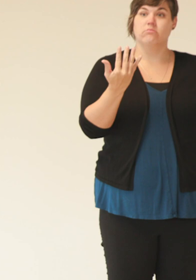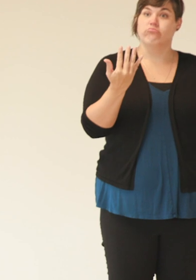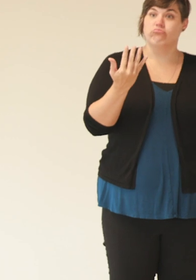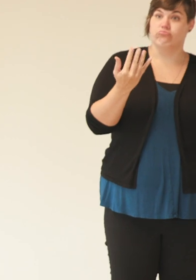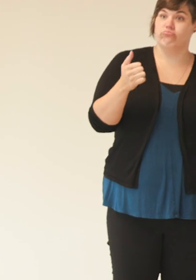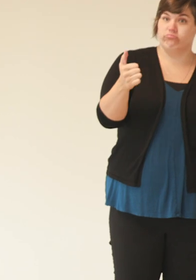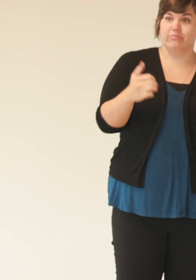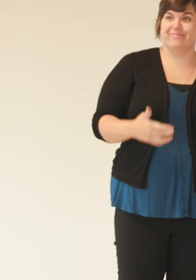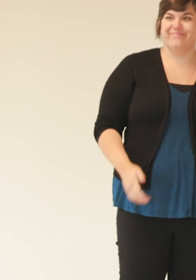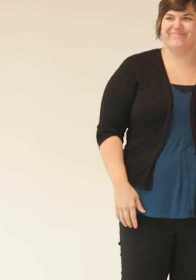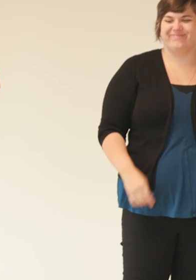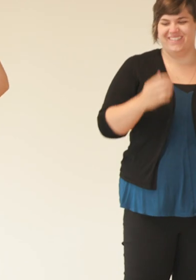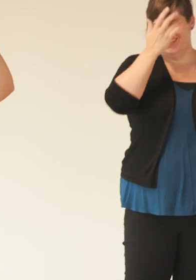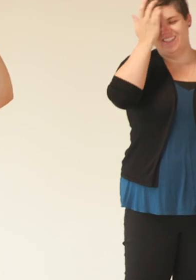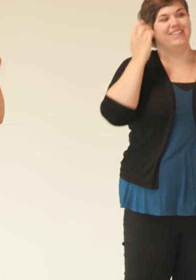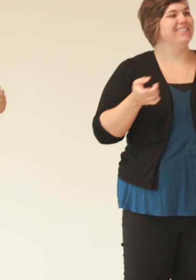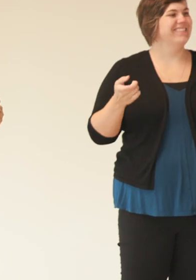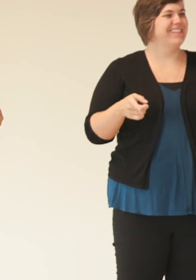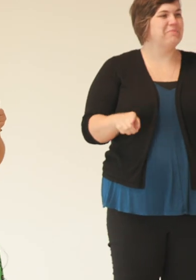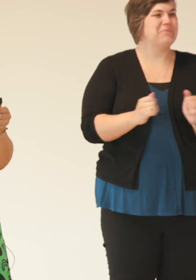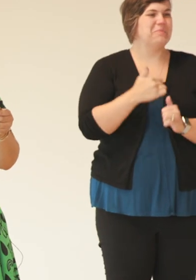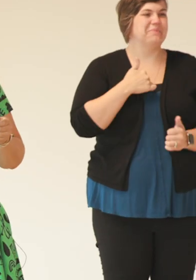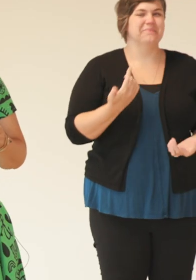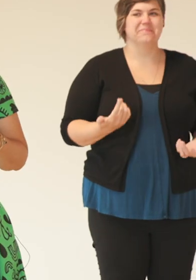yeah. Happens to me all the time.